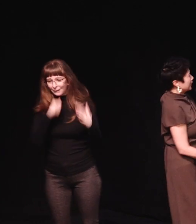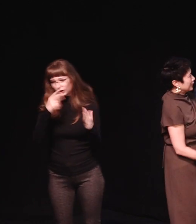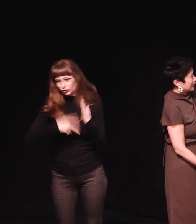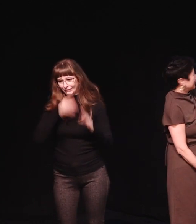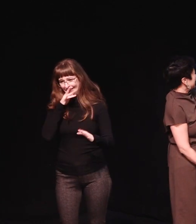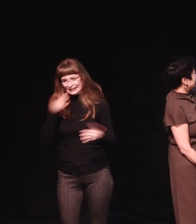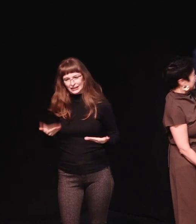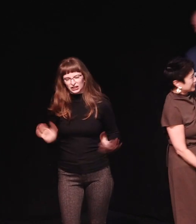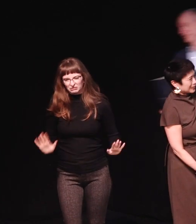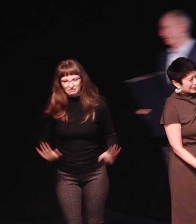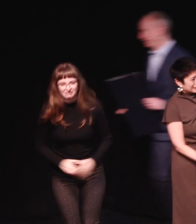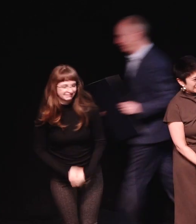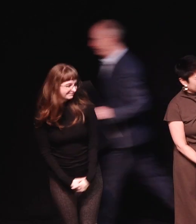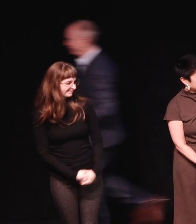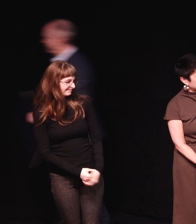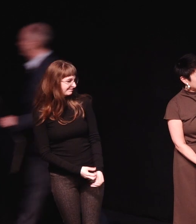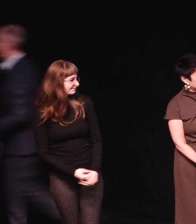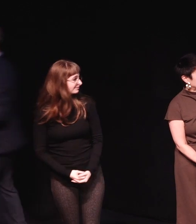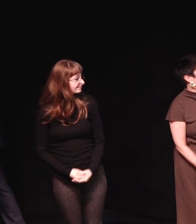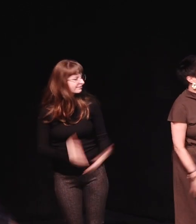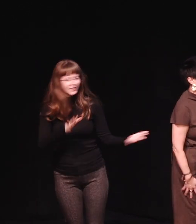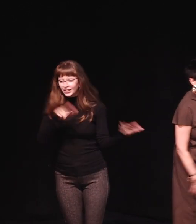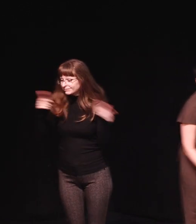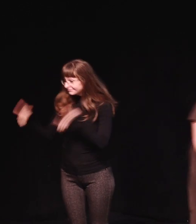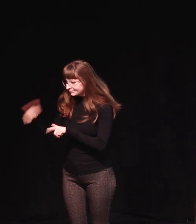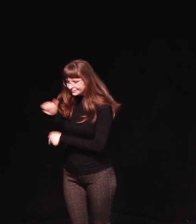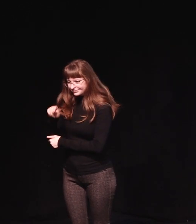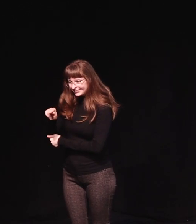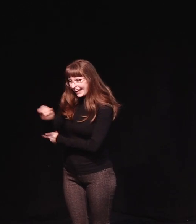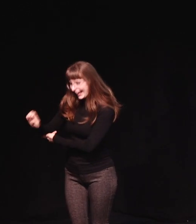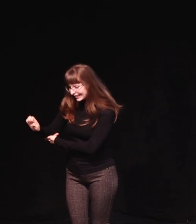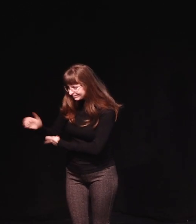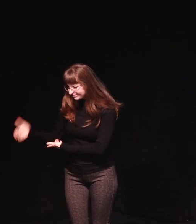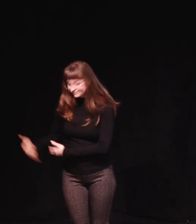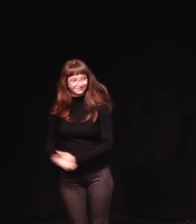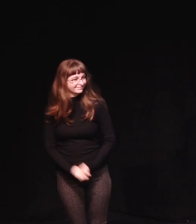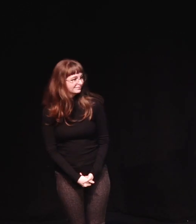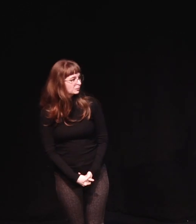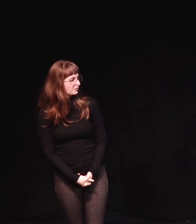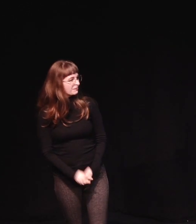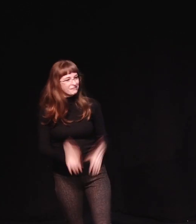Thank you. Thank you. And now, Anne, thank you.